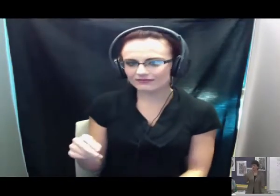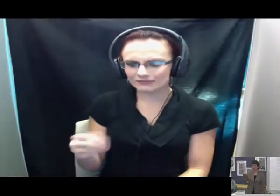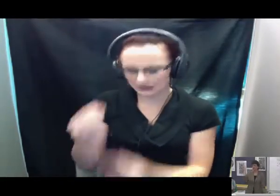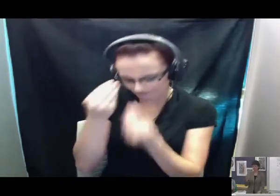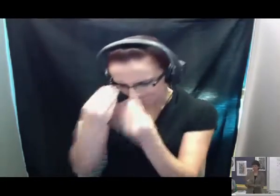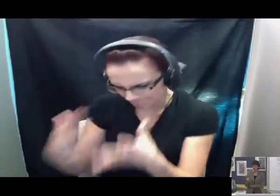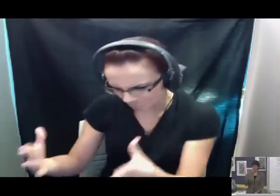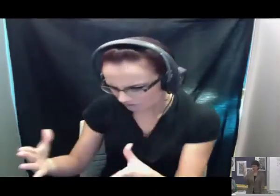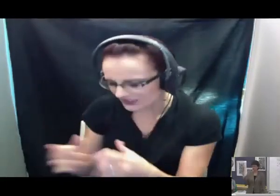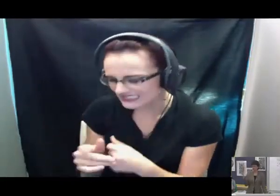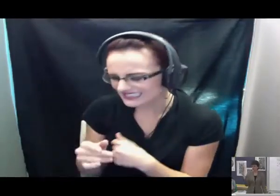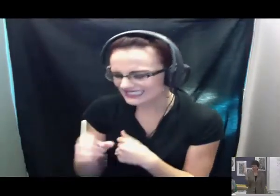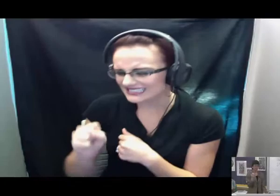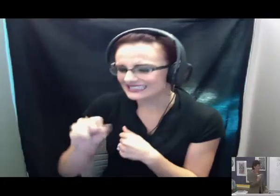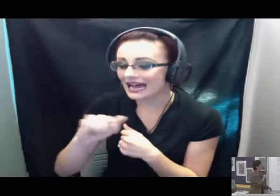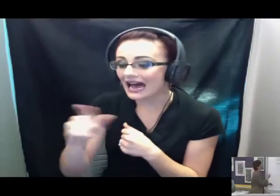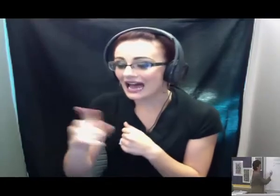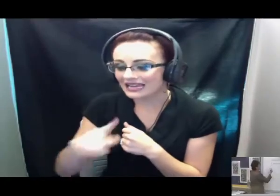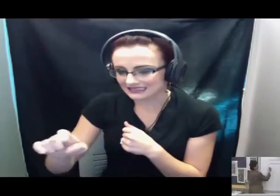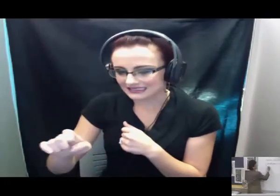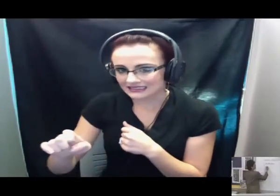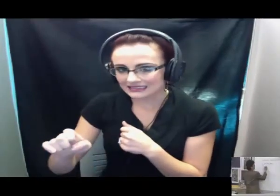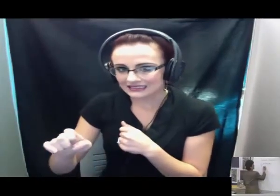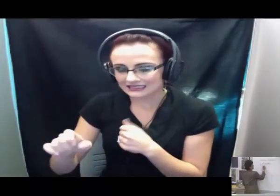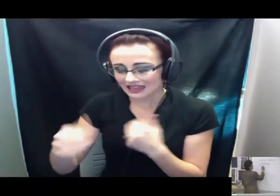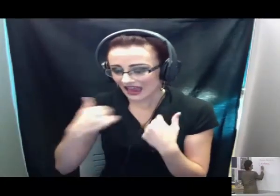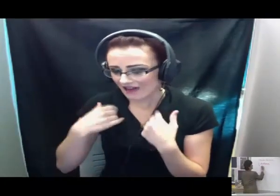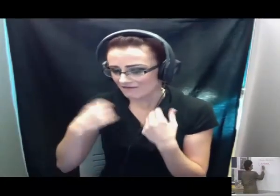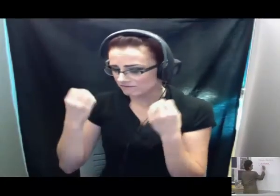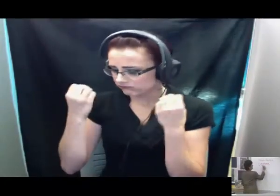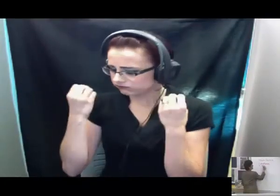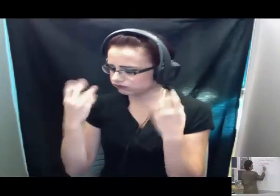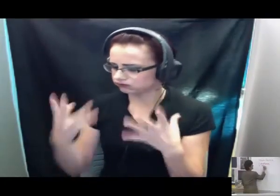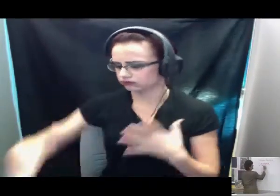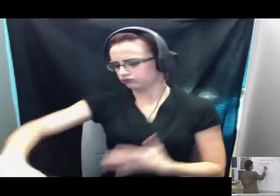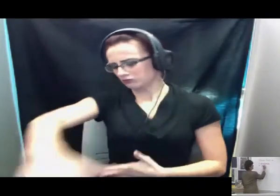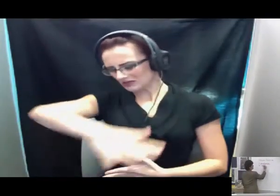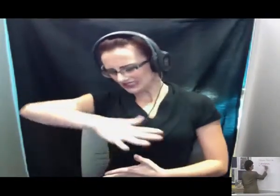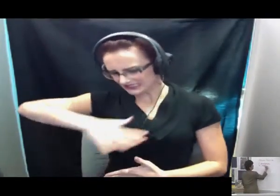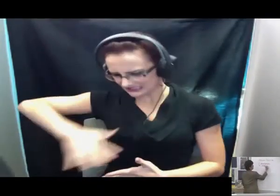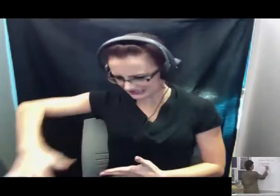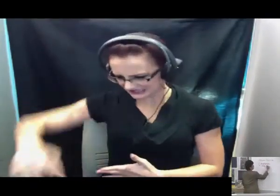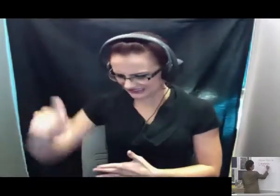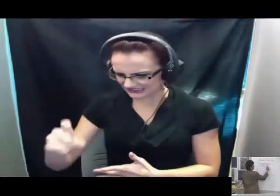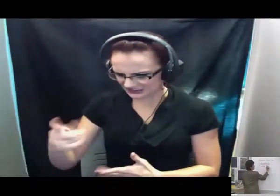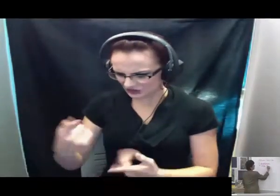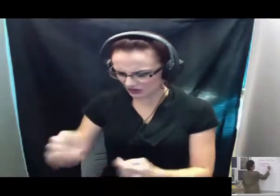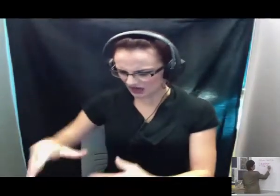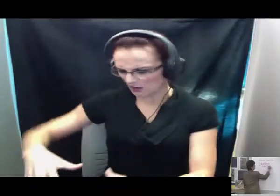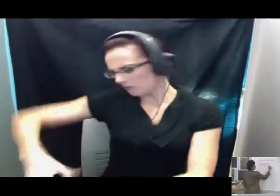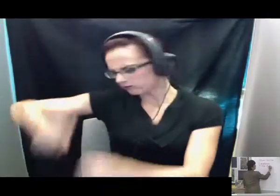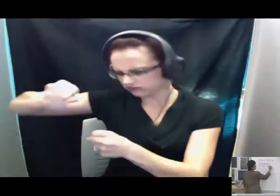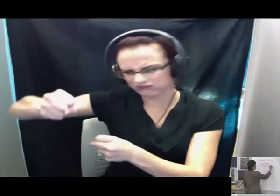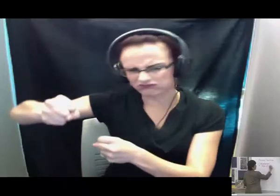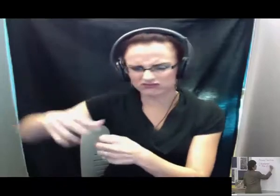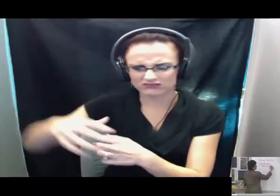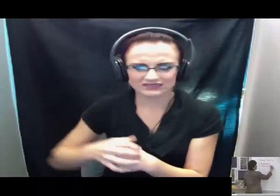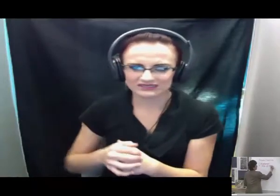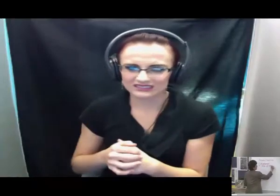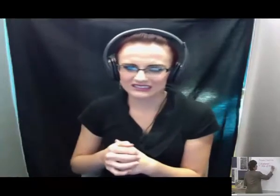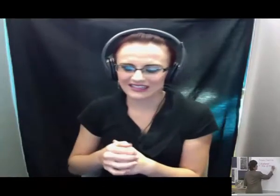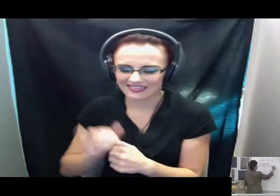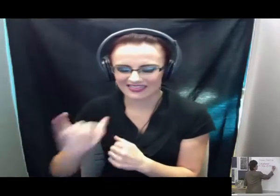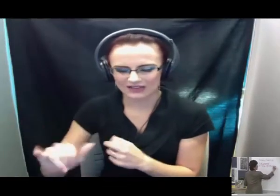had so much area to try to regain. So the size of the colonies was a problem for them.